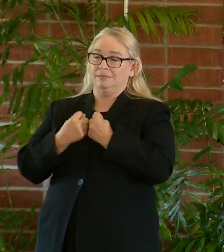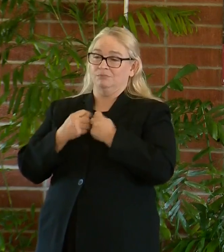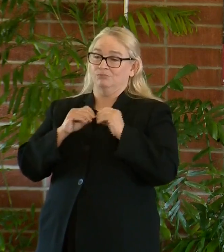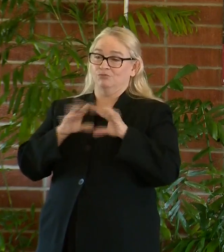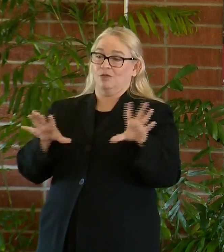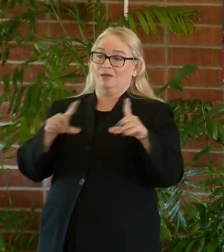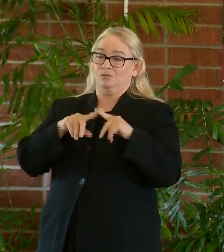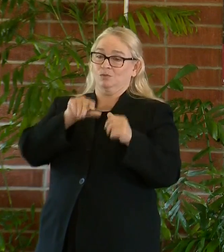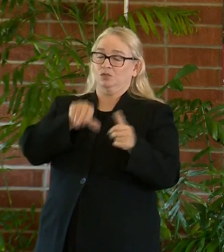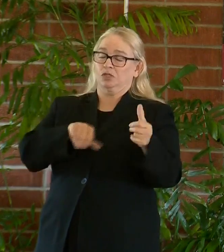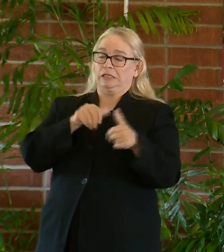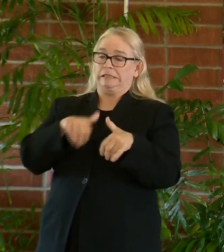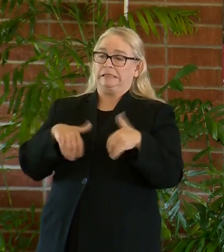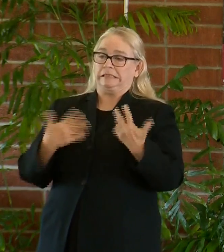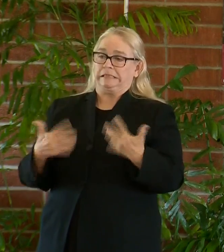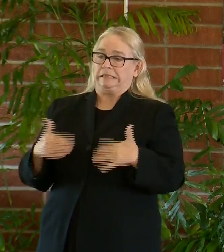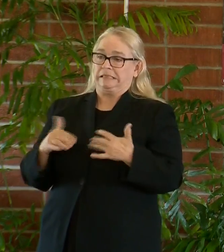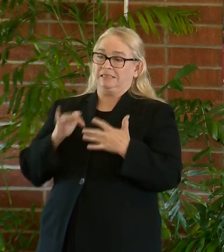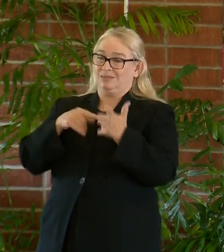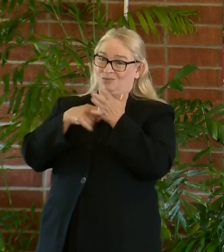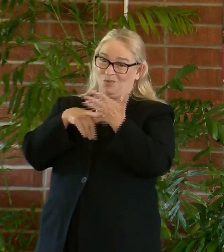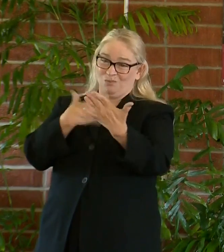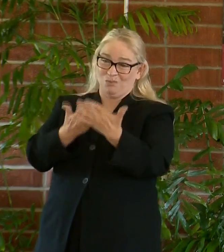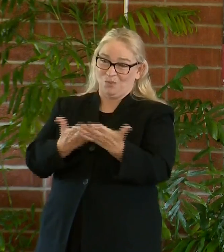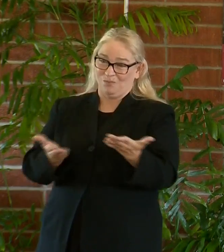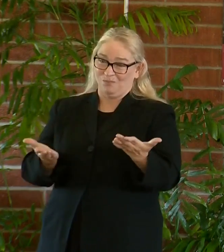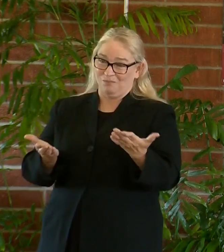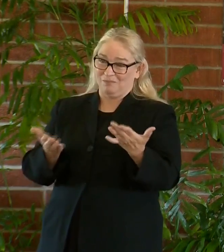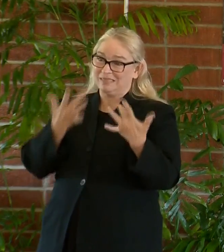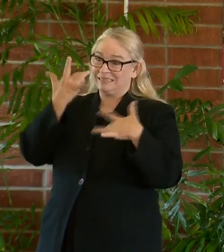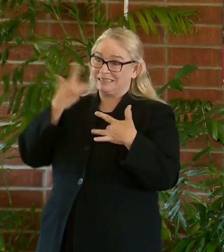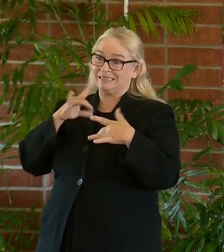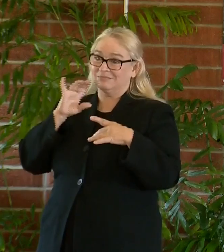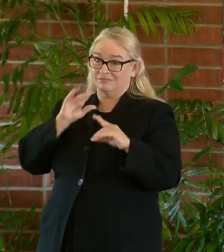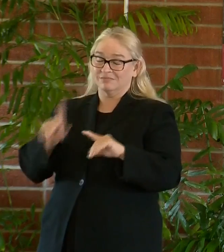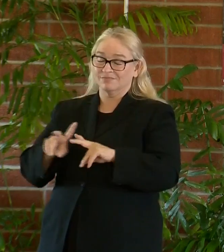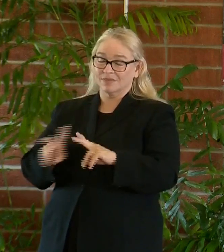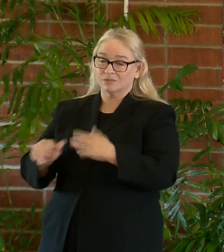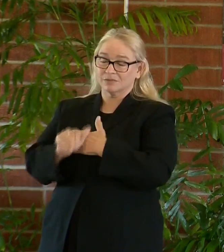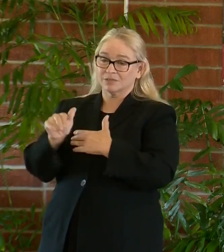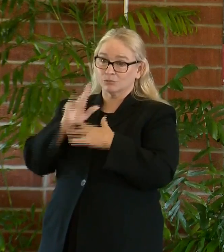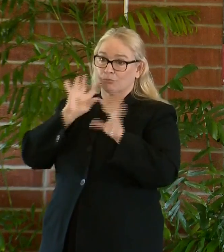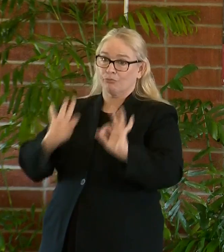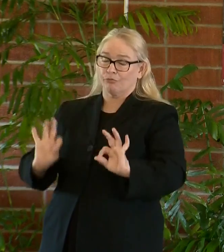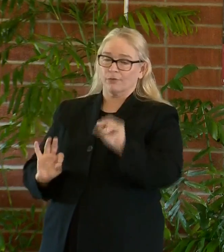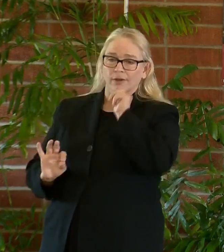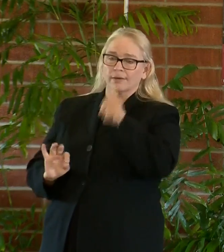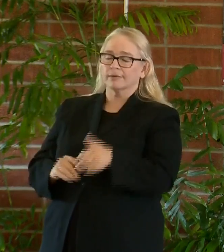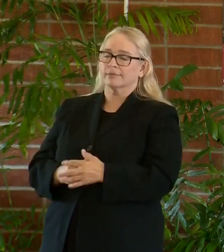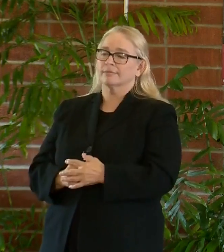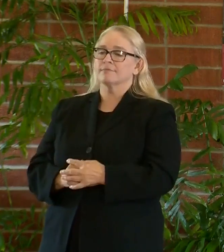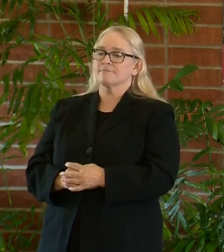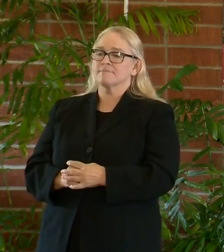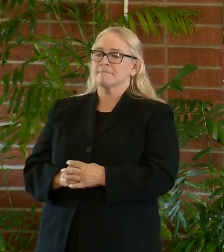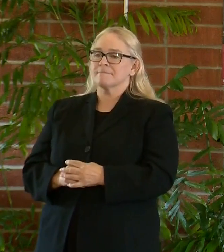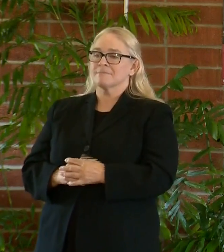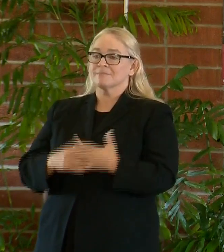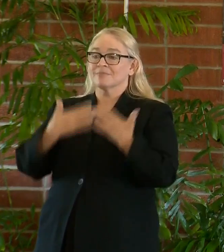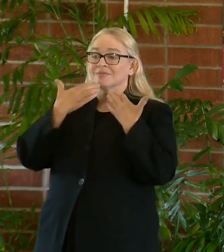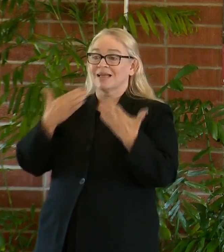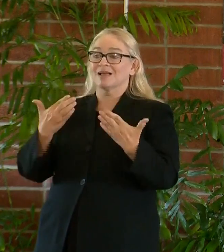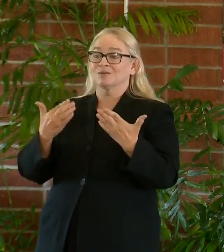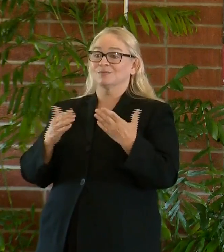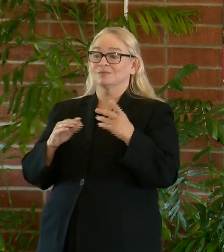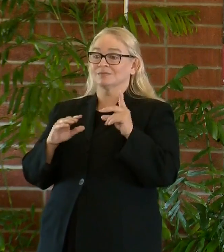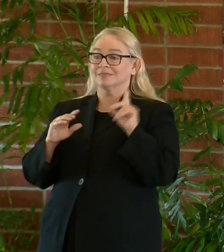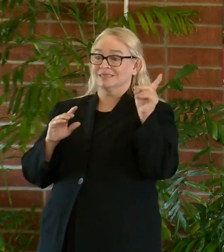transmitted it is as well. With that, let me thank all of you for the privilege of your time, and we thank Diamond in particular for the